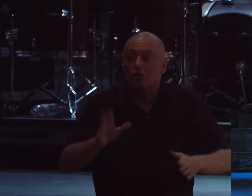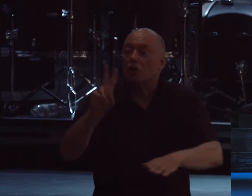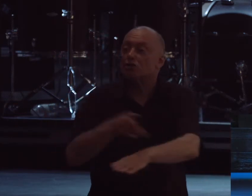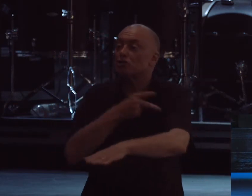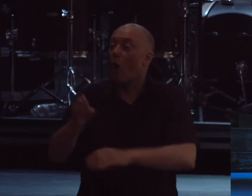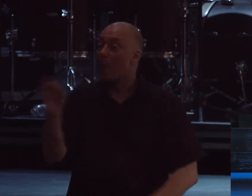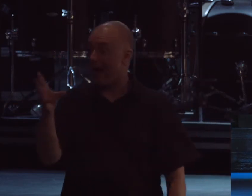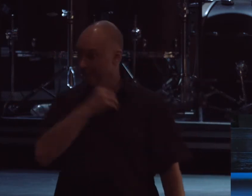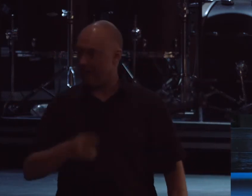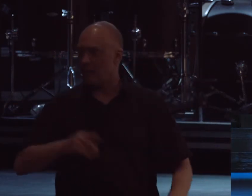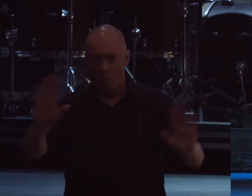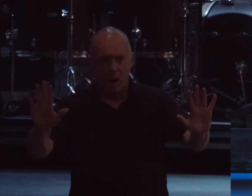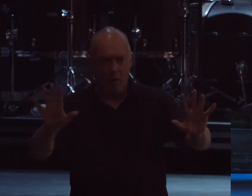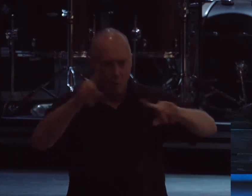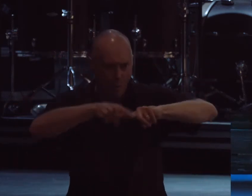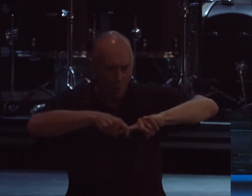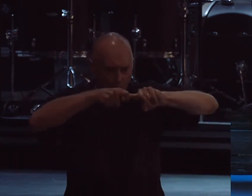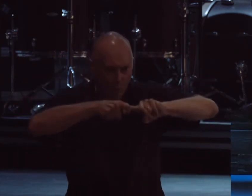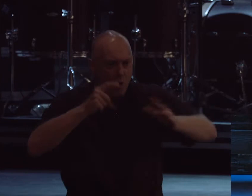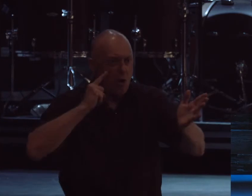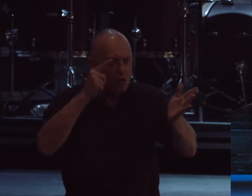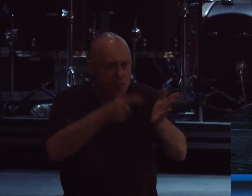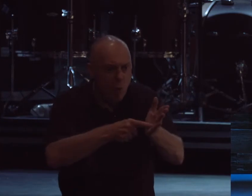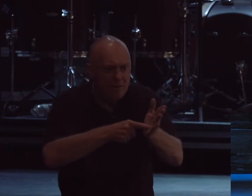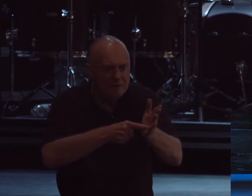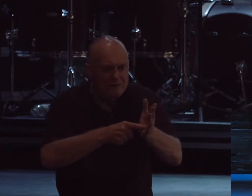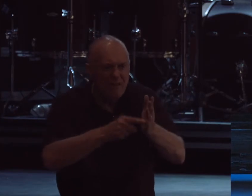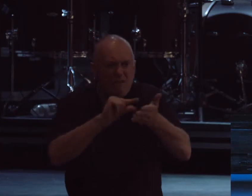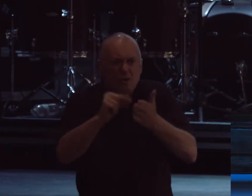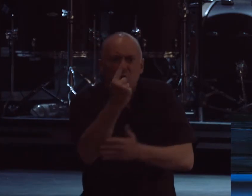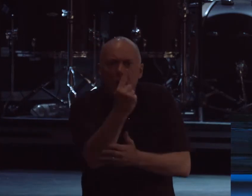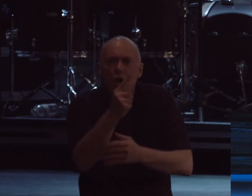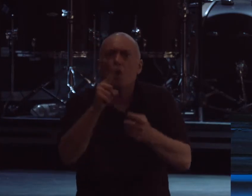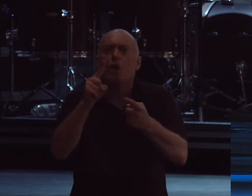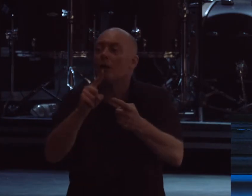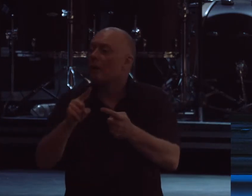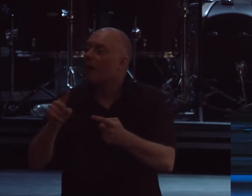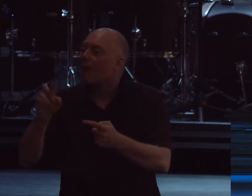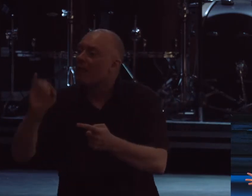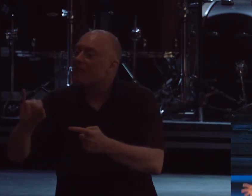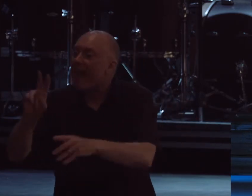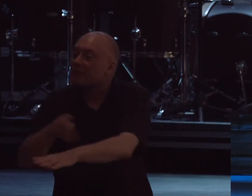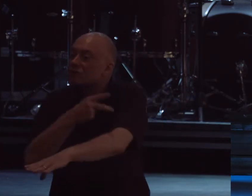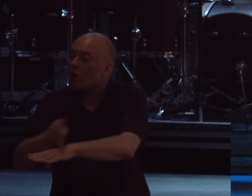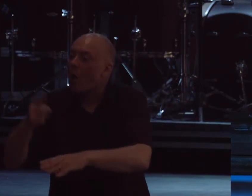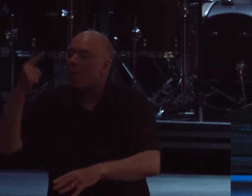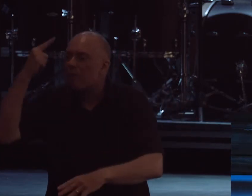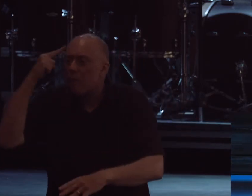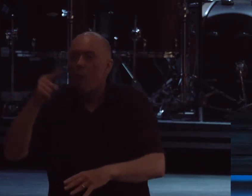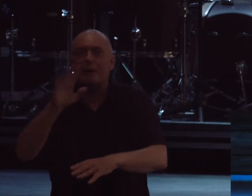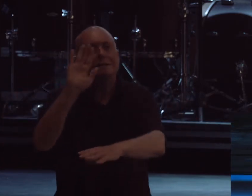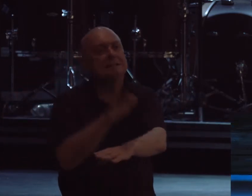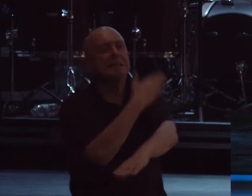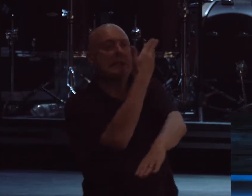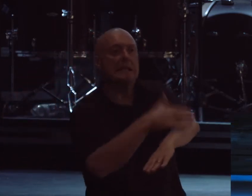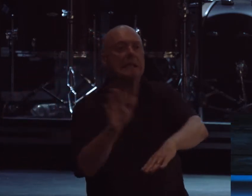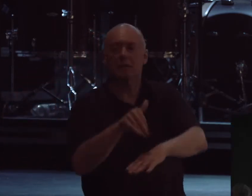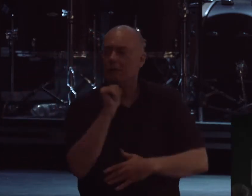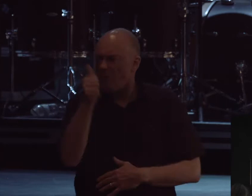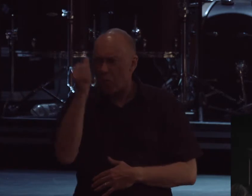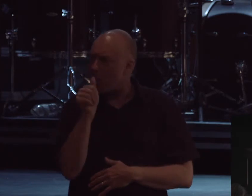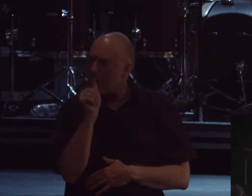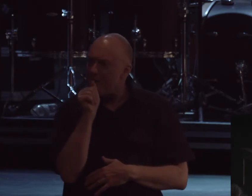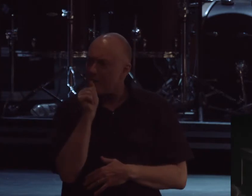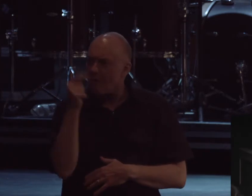psalm of David. And let me just stop there for a second. Notice to the choir master, this is meant for singing, this is meant for teaching, this is meant not